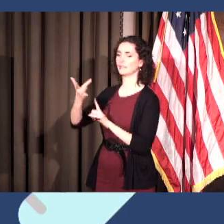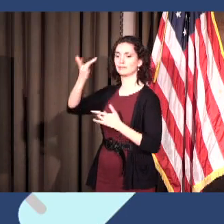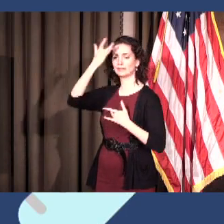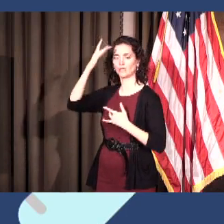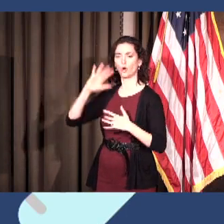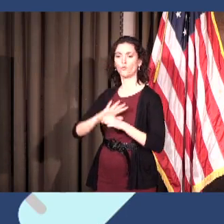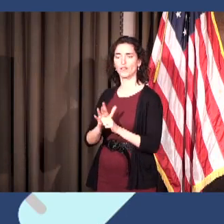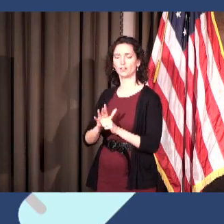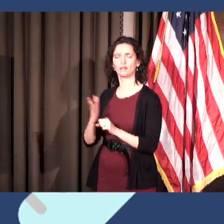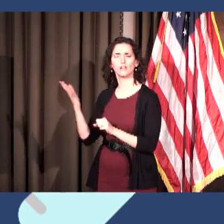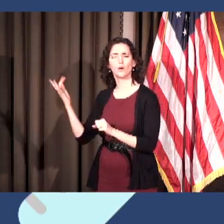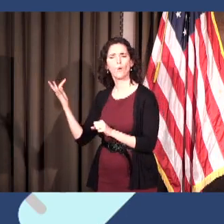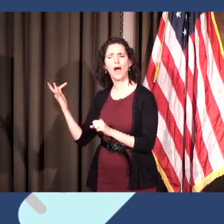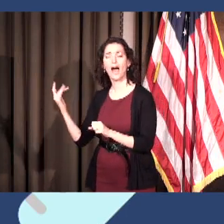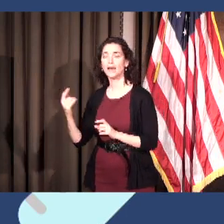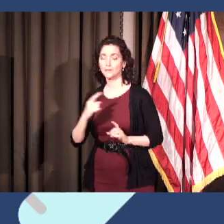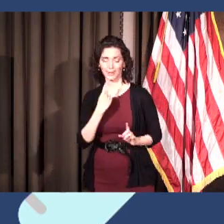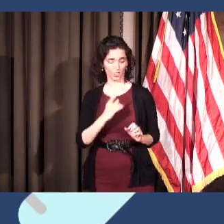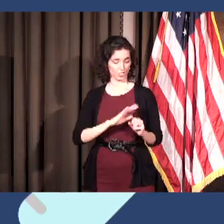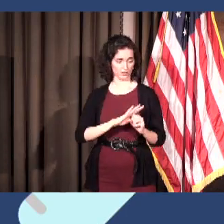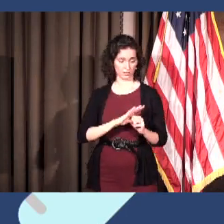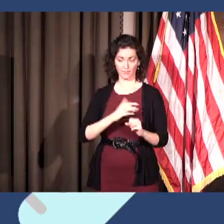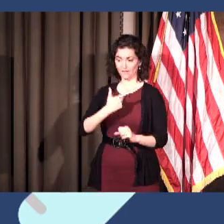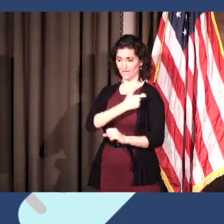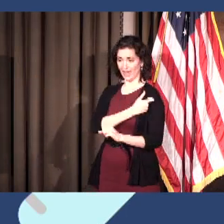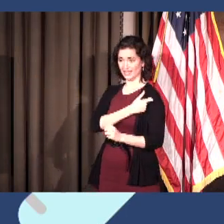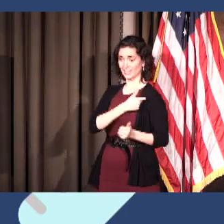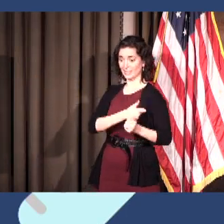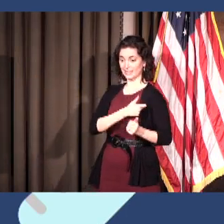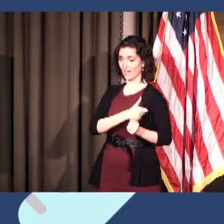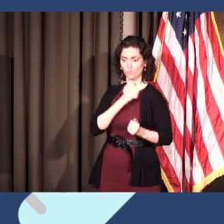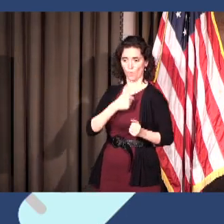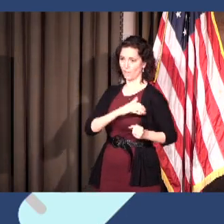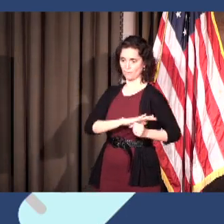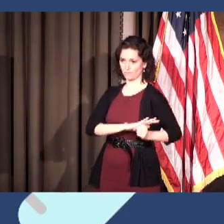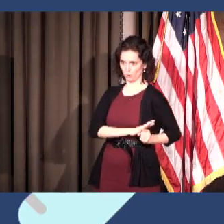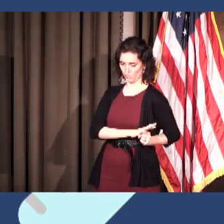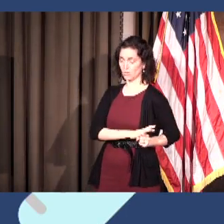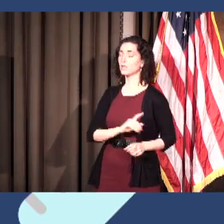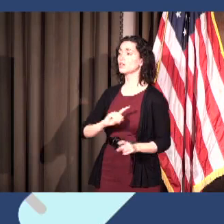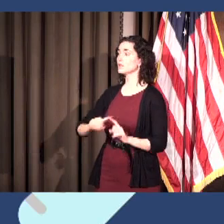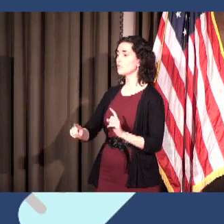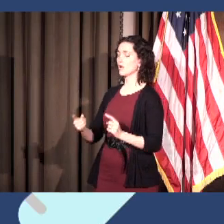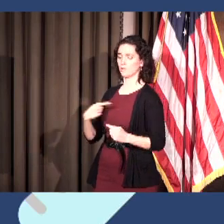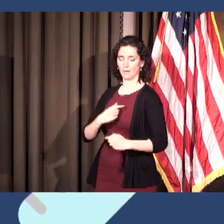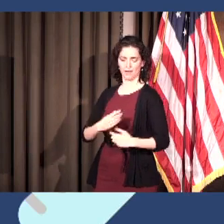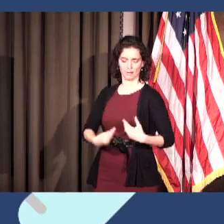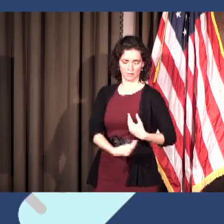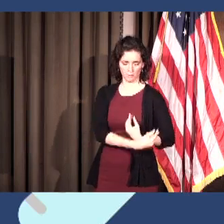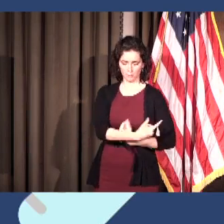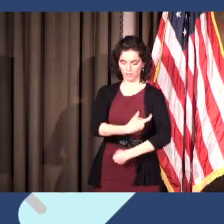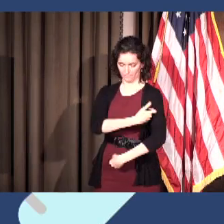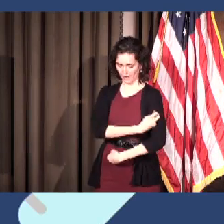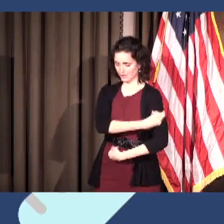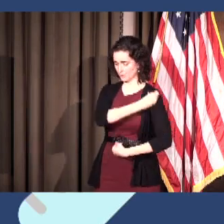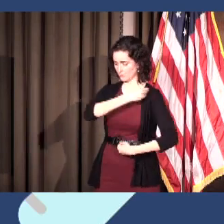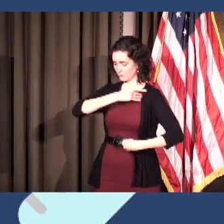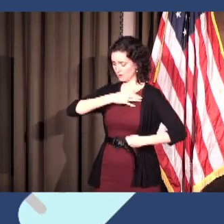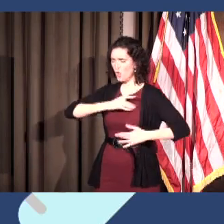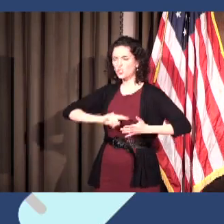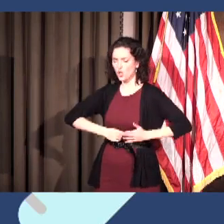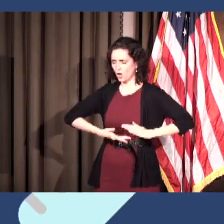time for the vaccine to build efficacy. But it cannot give anyone COVID. What it does do